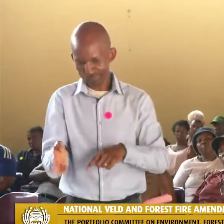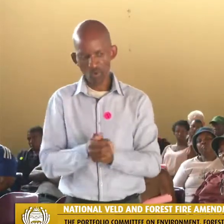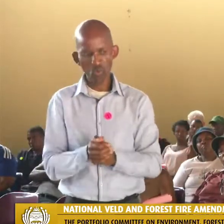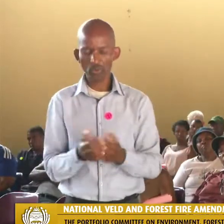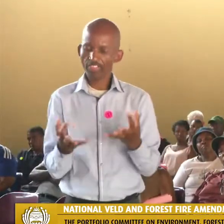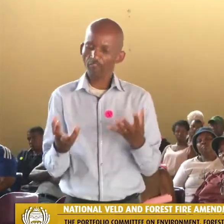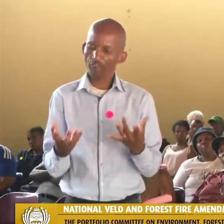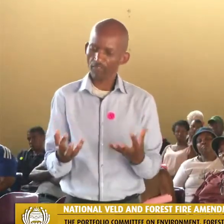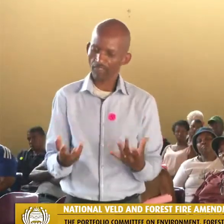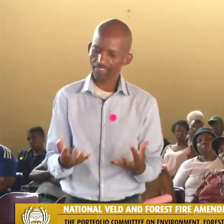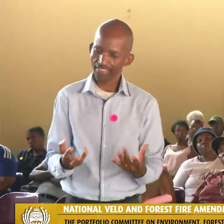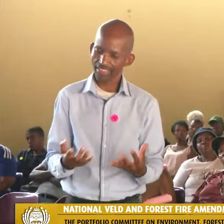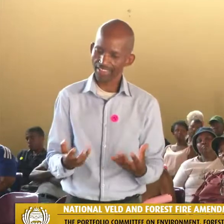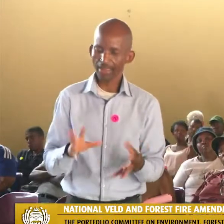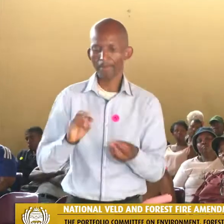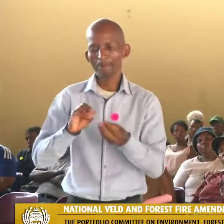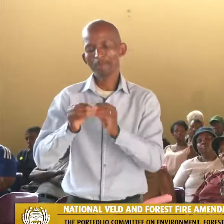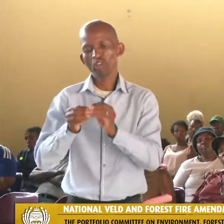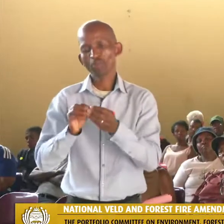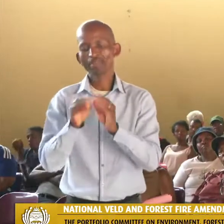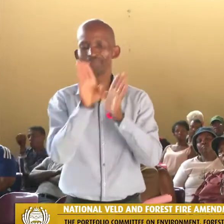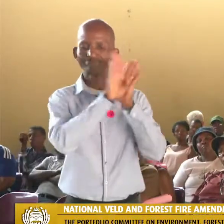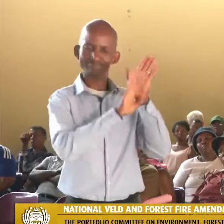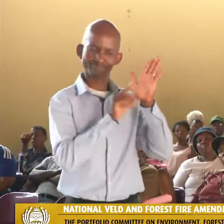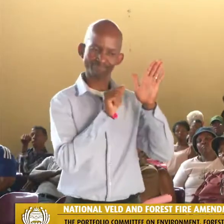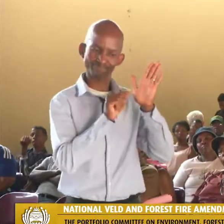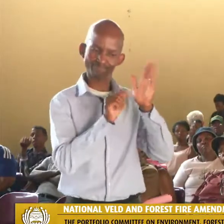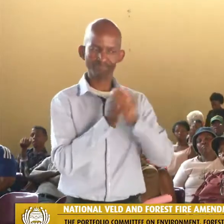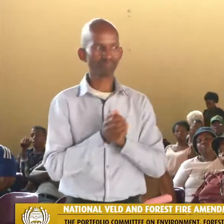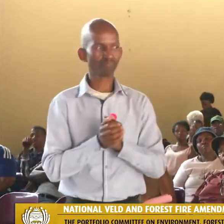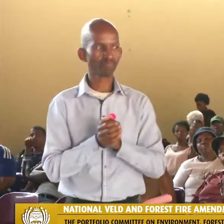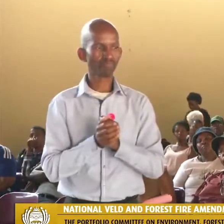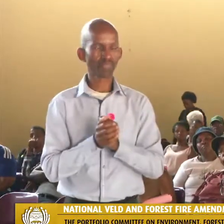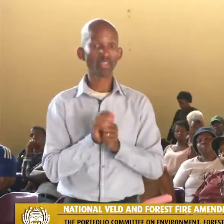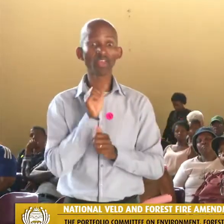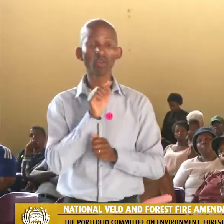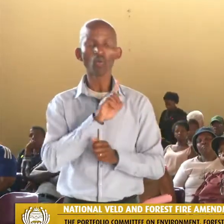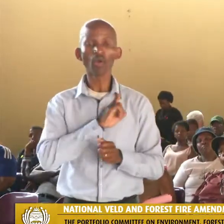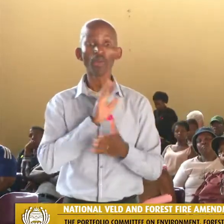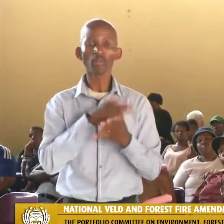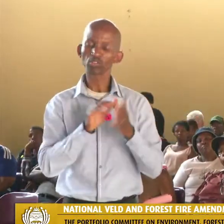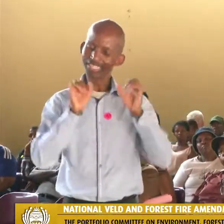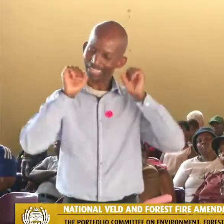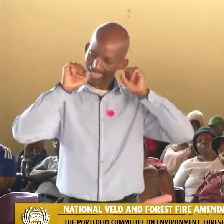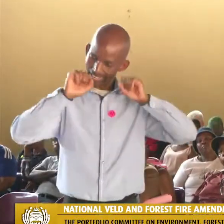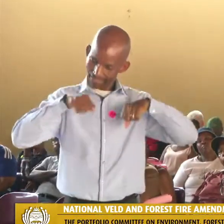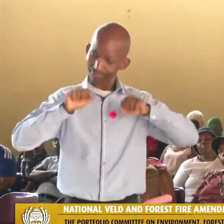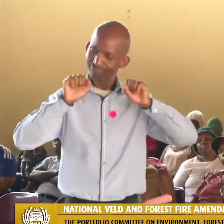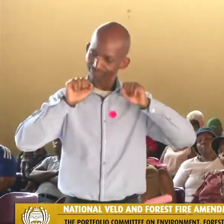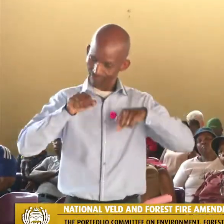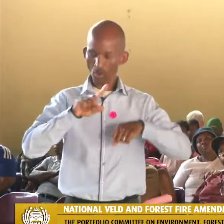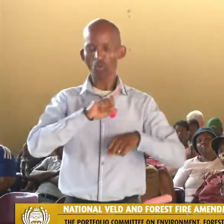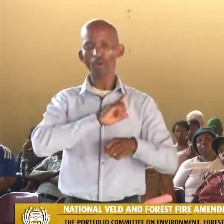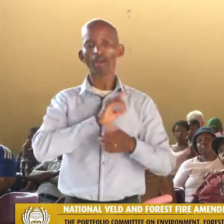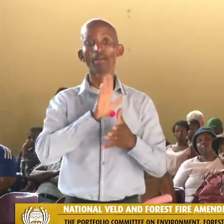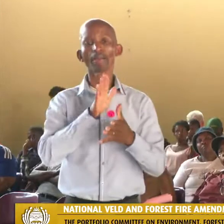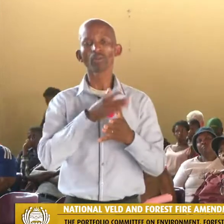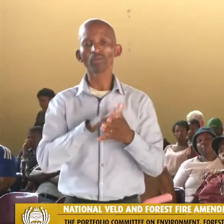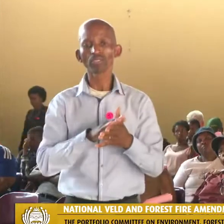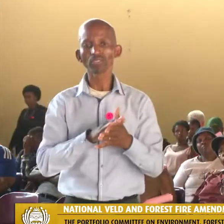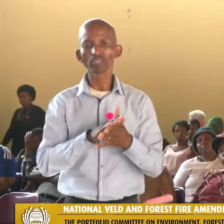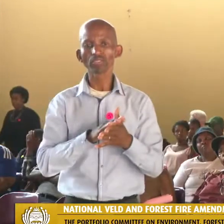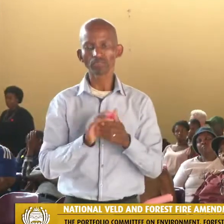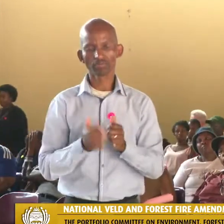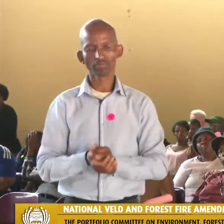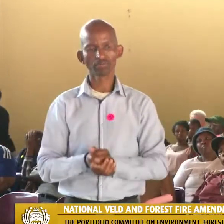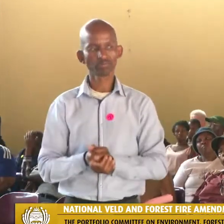fire amendment bill. E leng gore ke dumellana le yone. Because Support